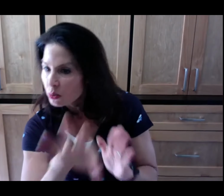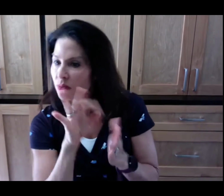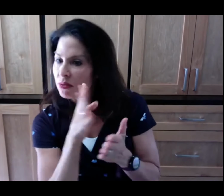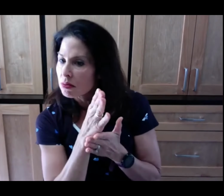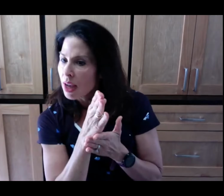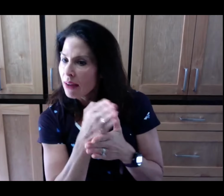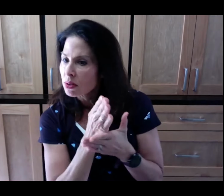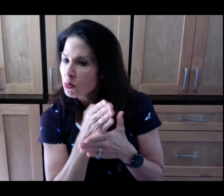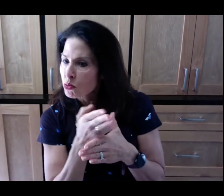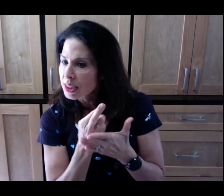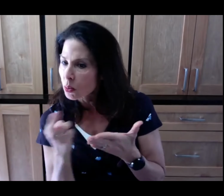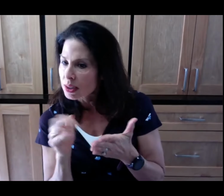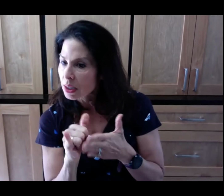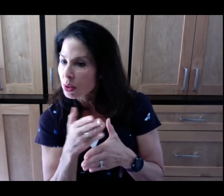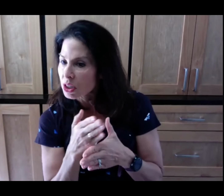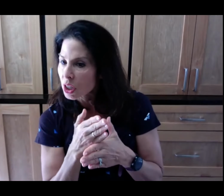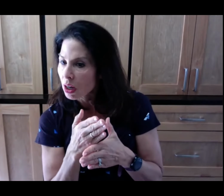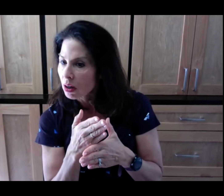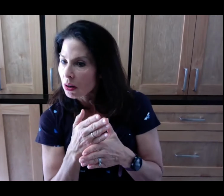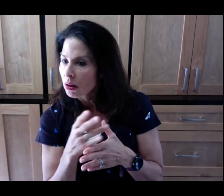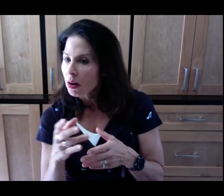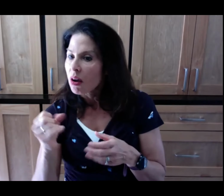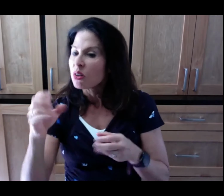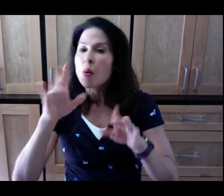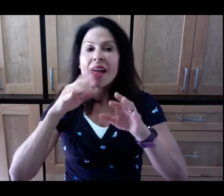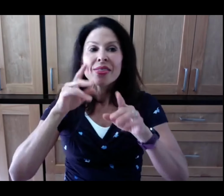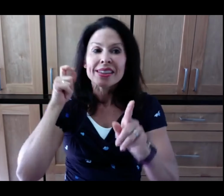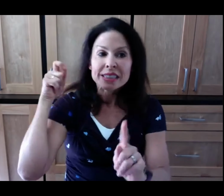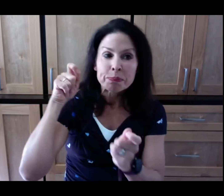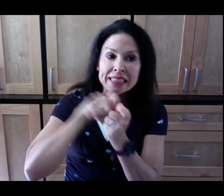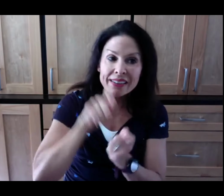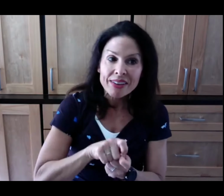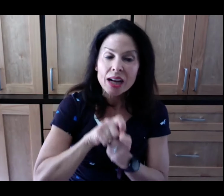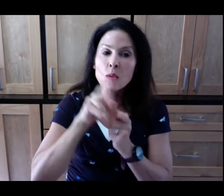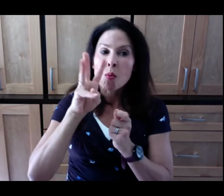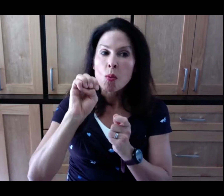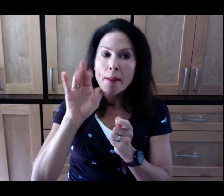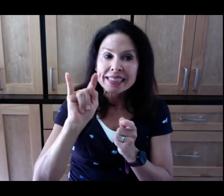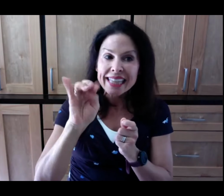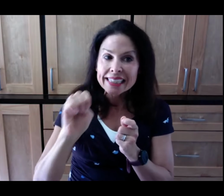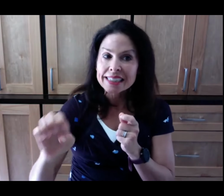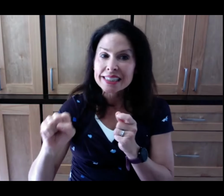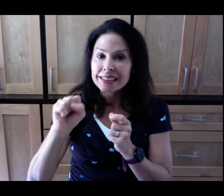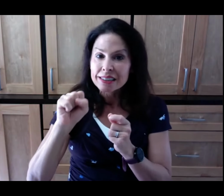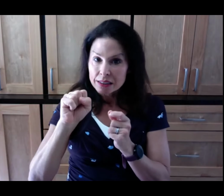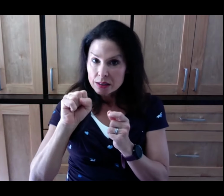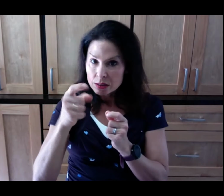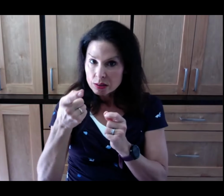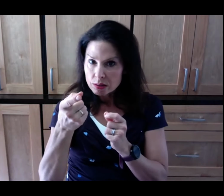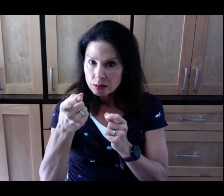Now, Rochelle, you were asking about if I have some resources that I could share. So are you asking for